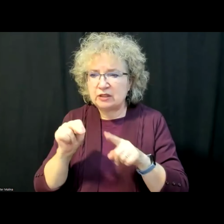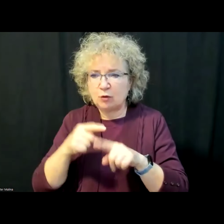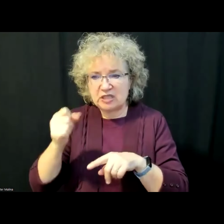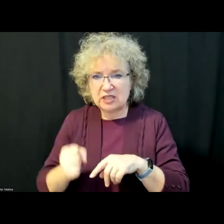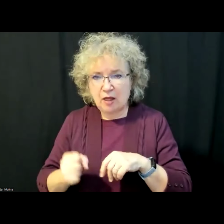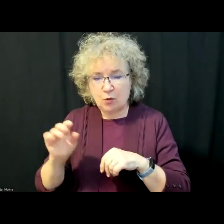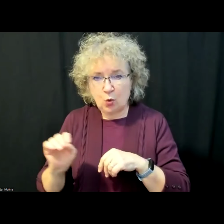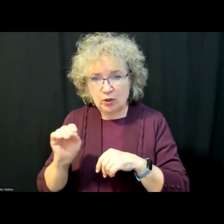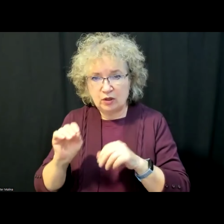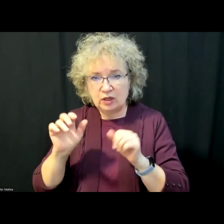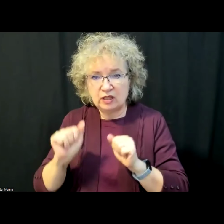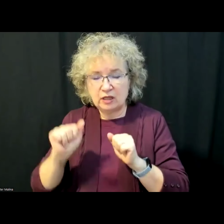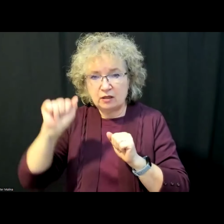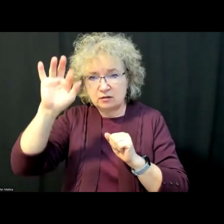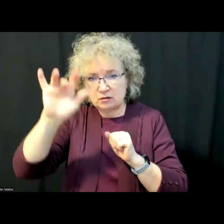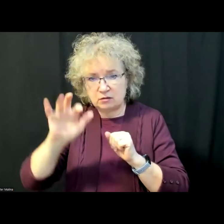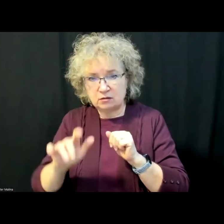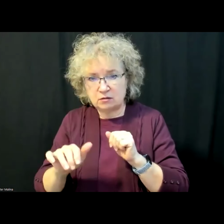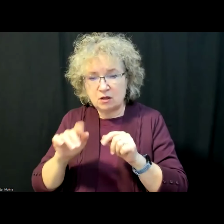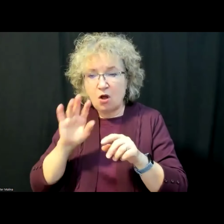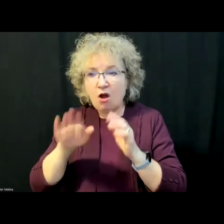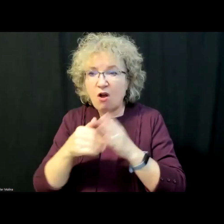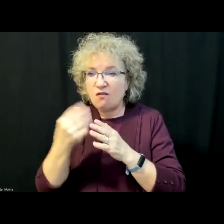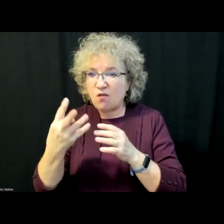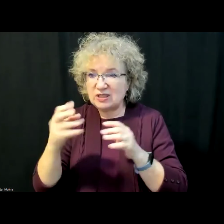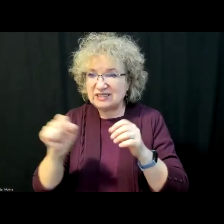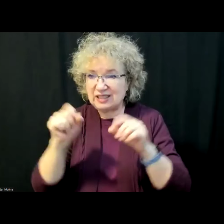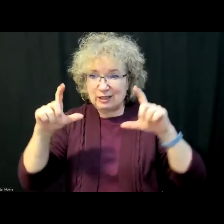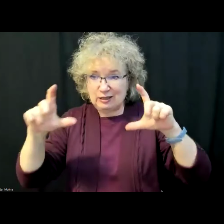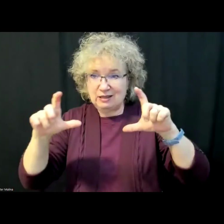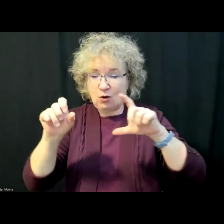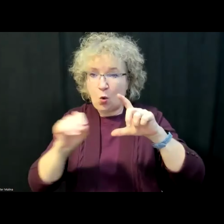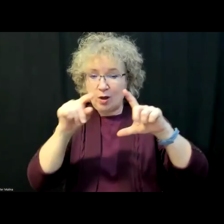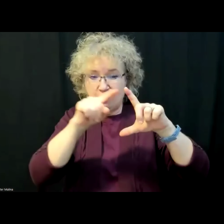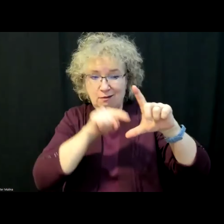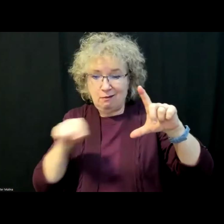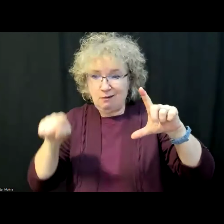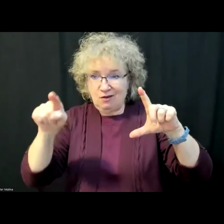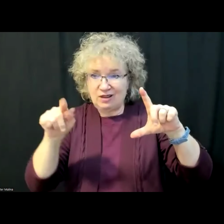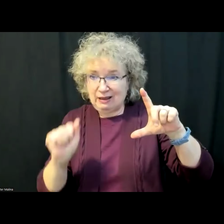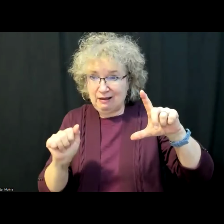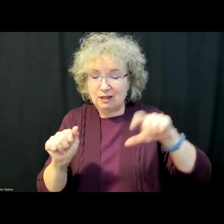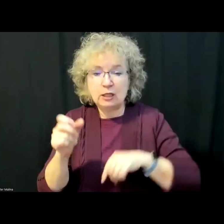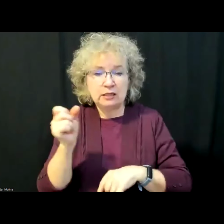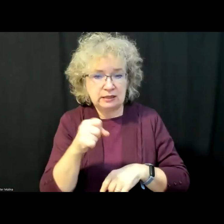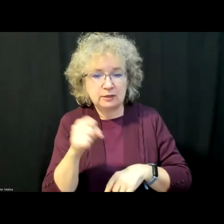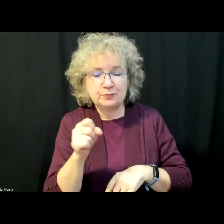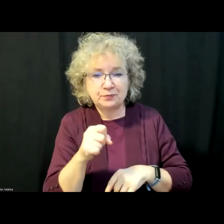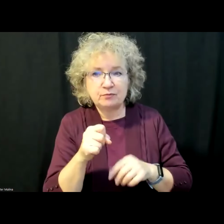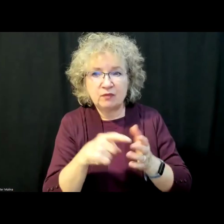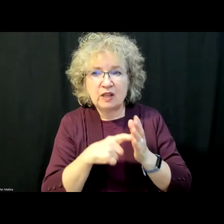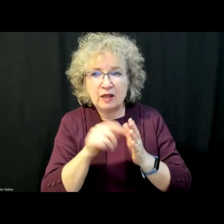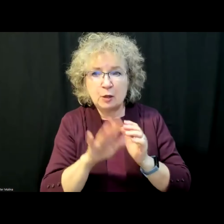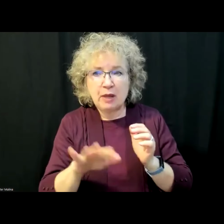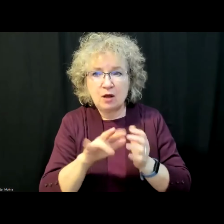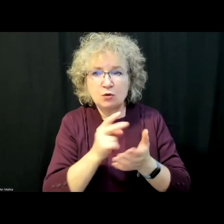serve, uh, down to like all four corners of the state? Is that a possibility? Okay. That is a possibility. Um, if it takes about two